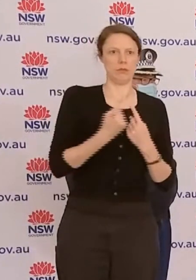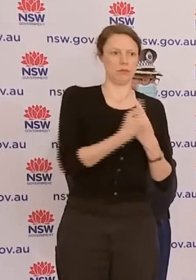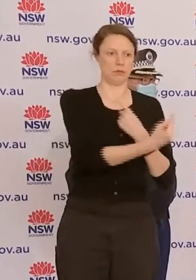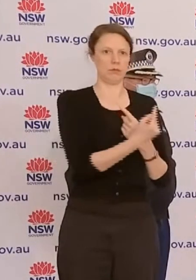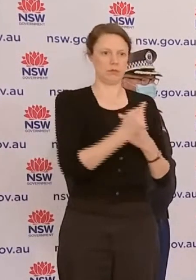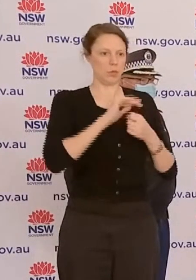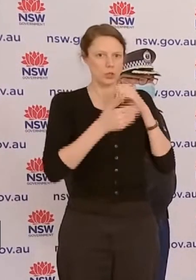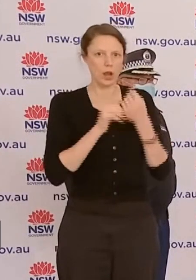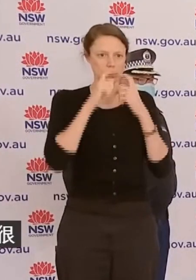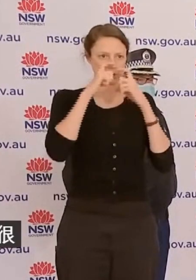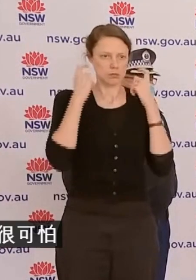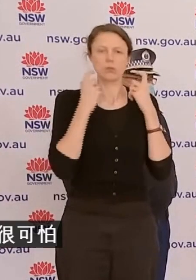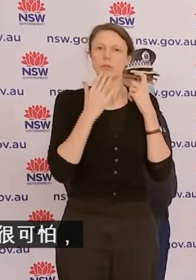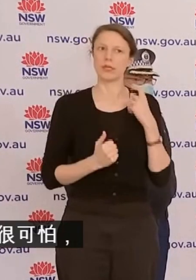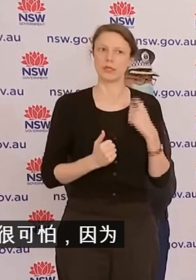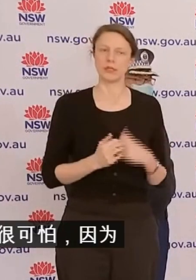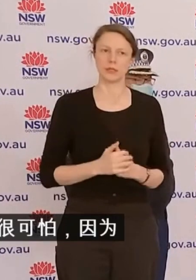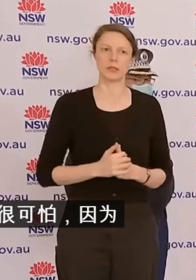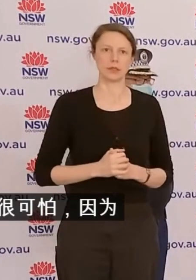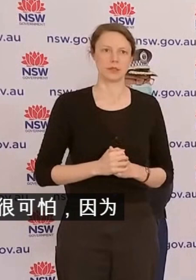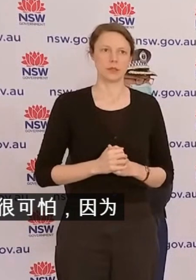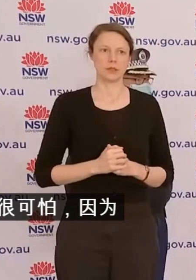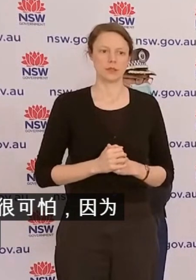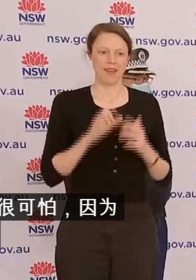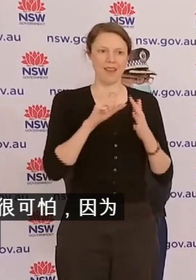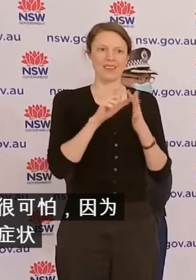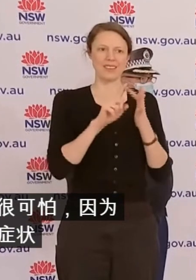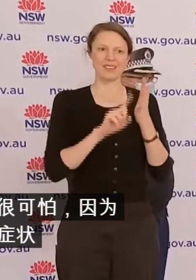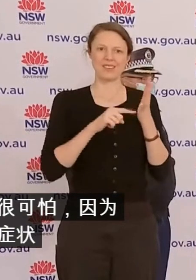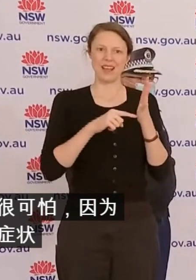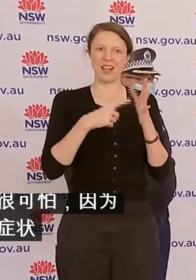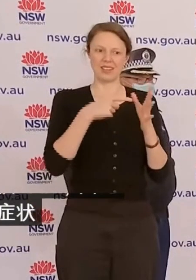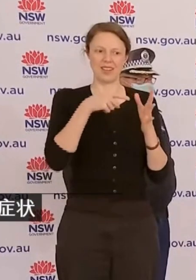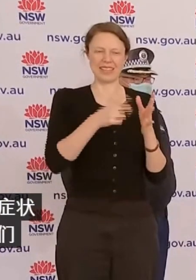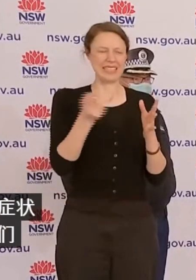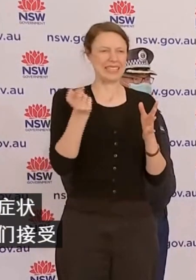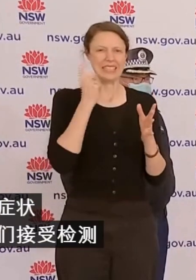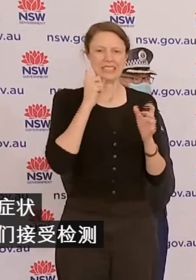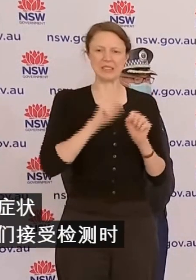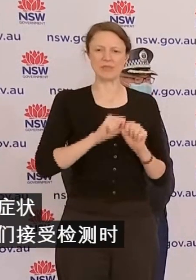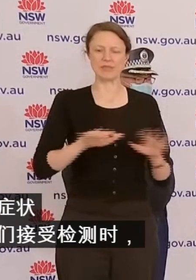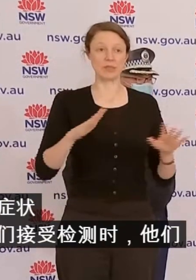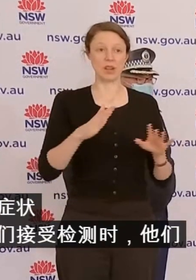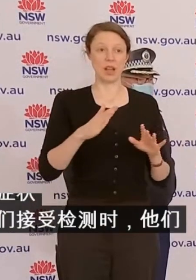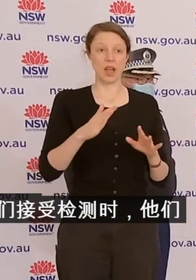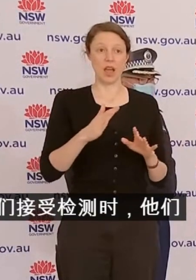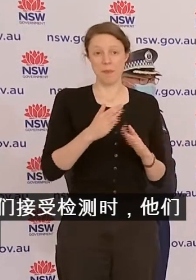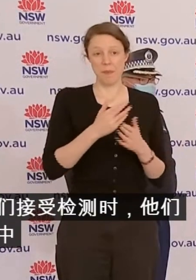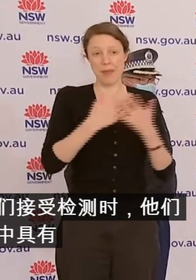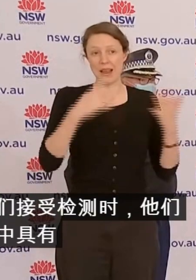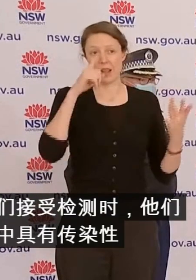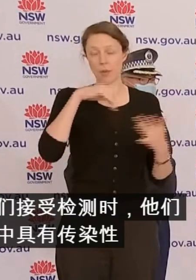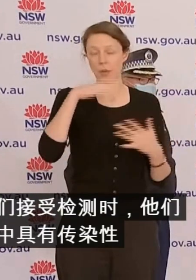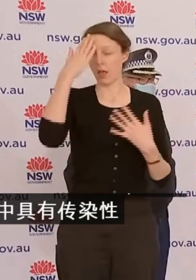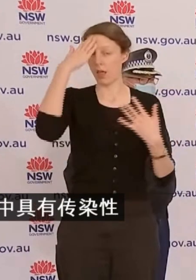sometimes without symptoms, which is scary, because it means that by the time symptoms develop and people get tested, they've already been